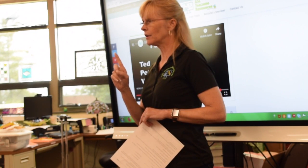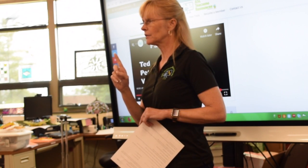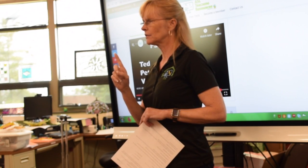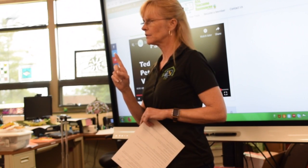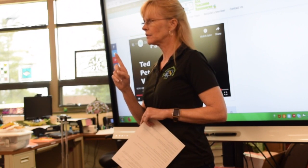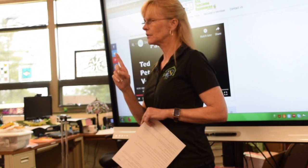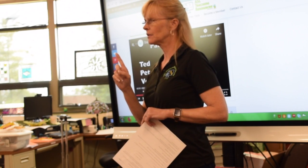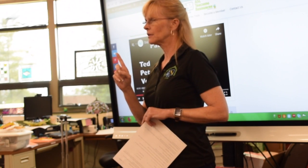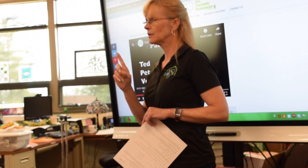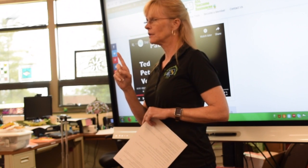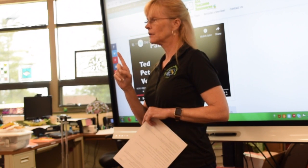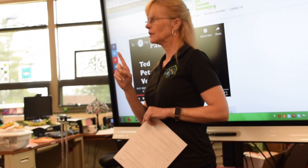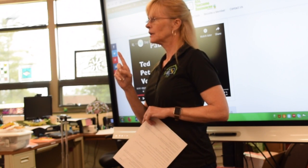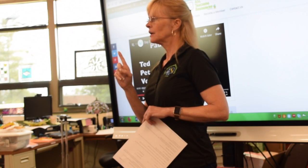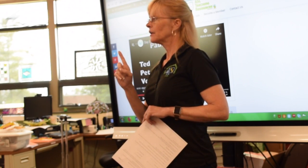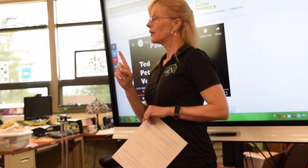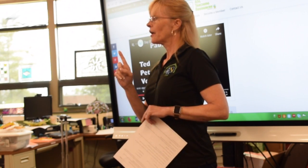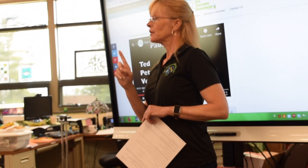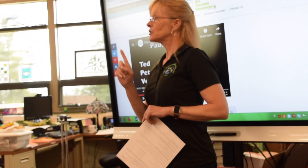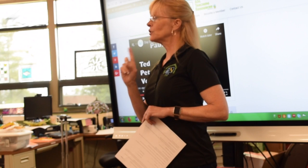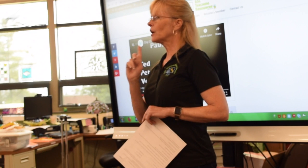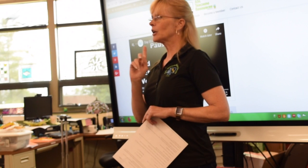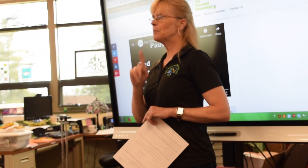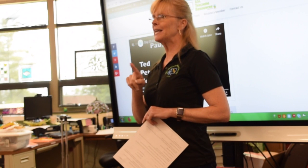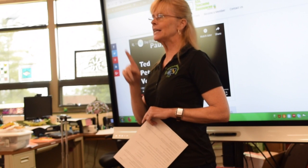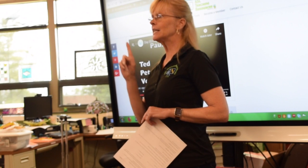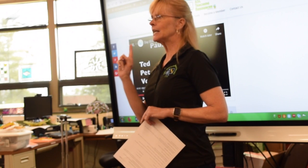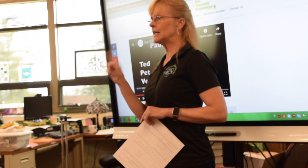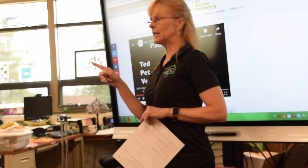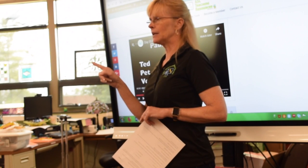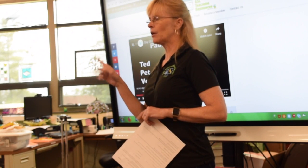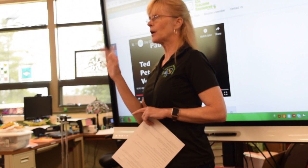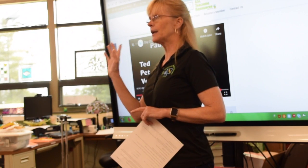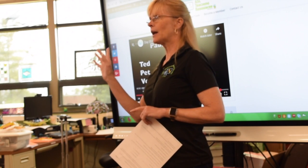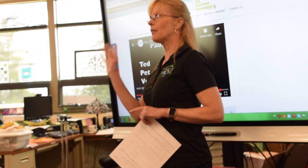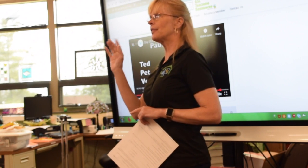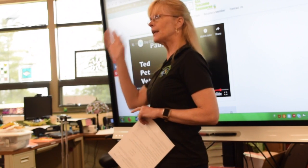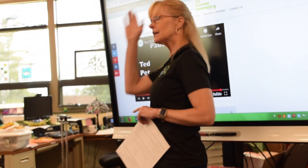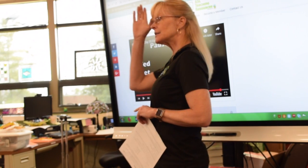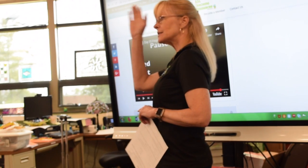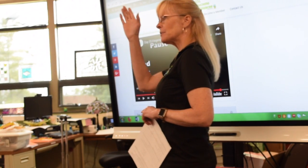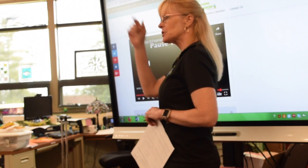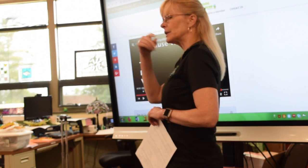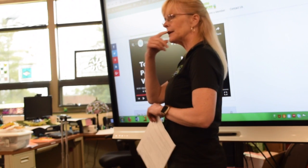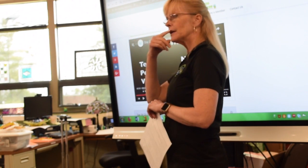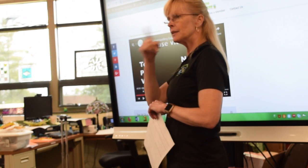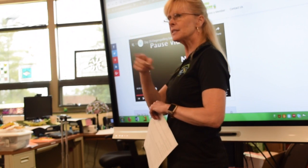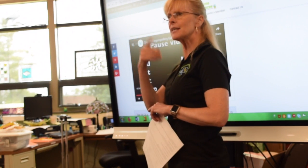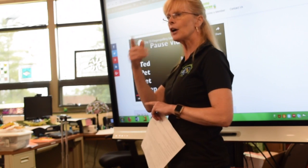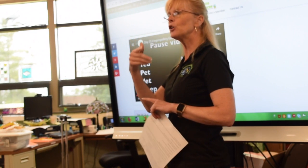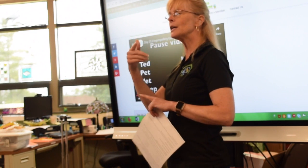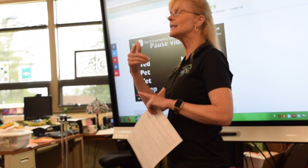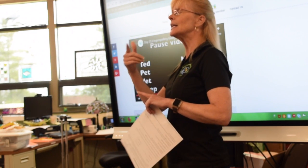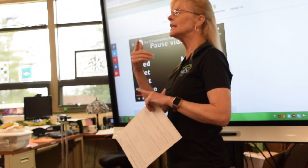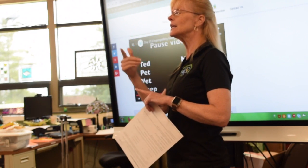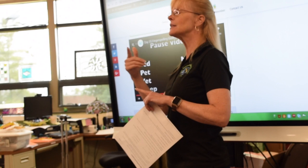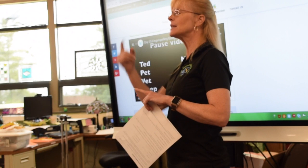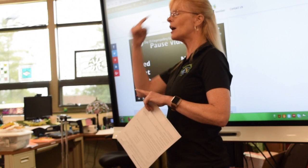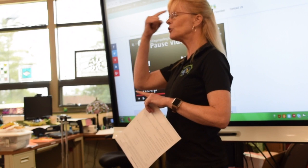P and E. B. L-U. So you called a P and an E. Okay, now think conceptually. This is how you, it is how you